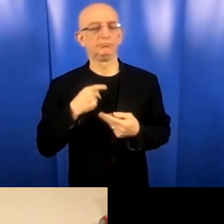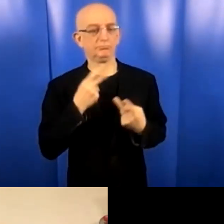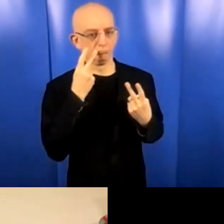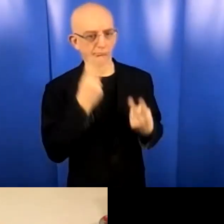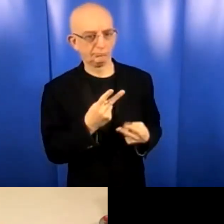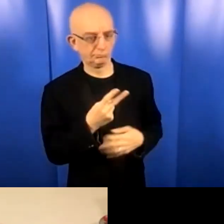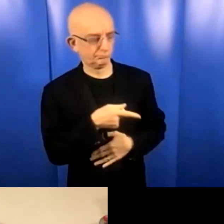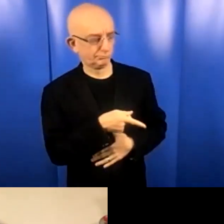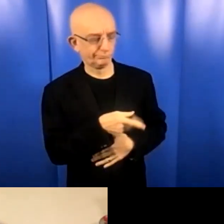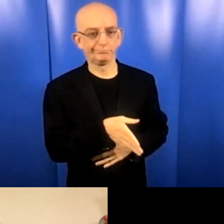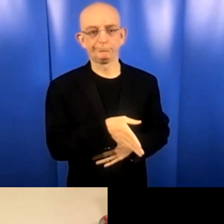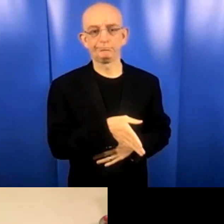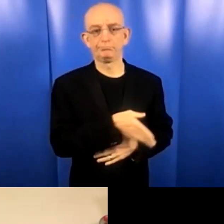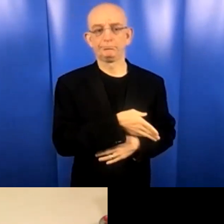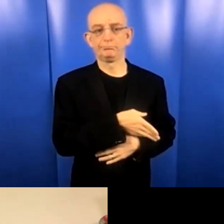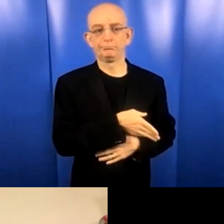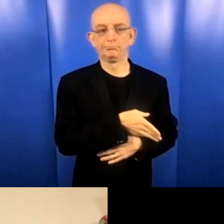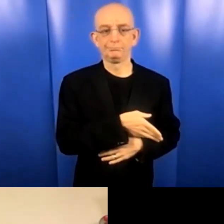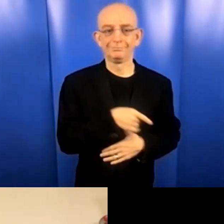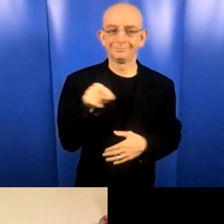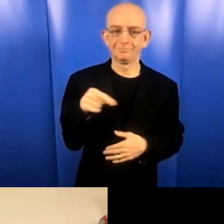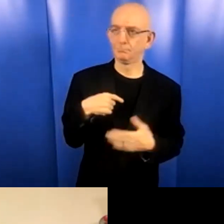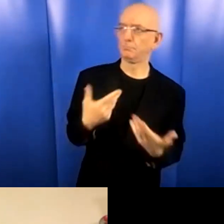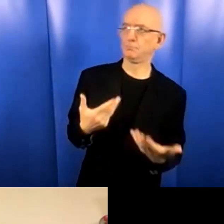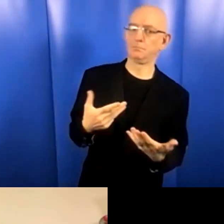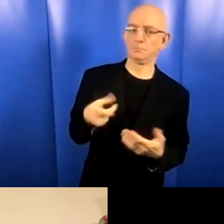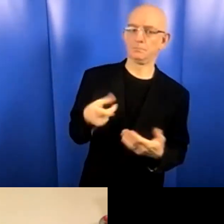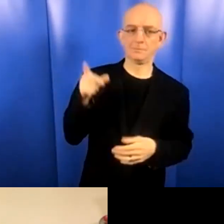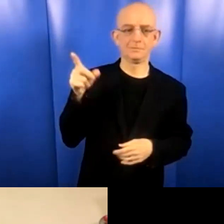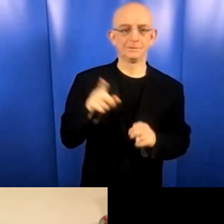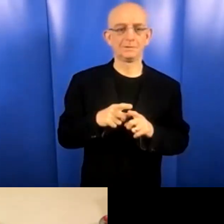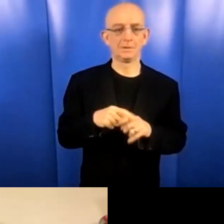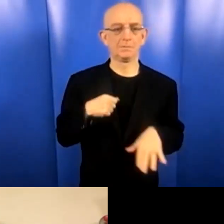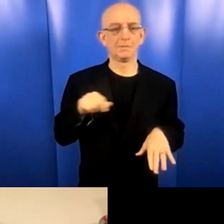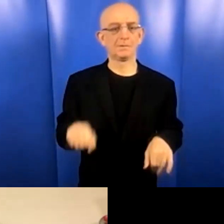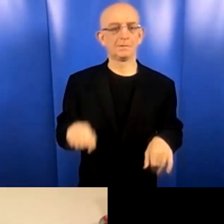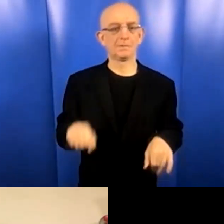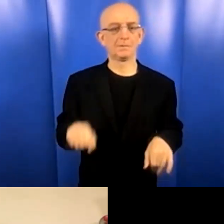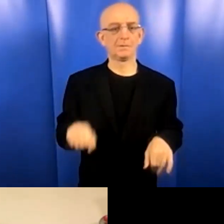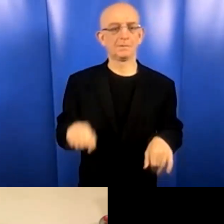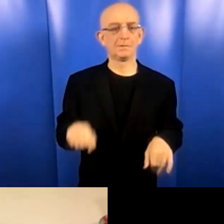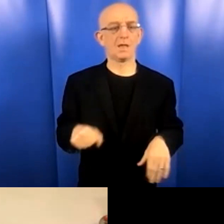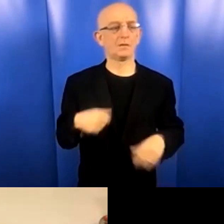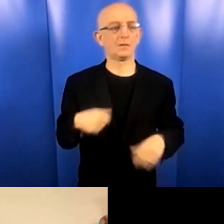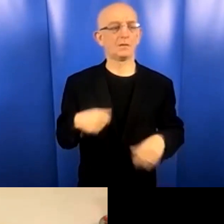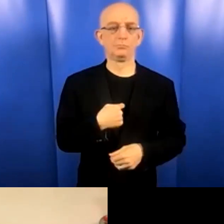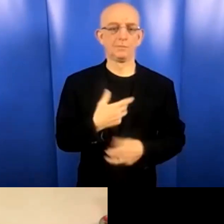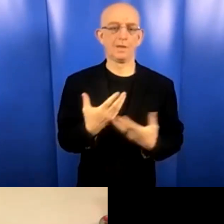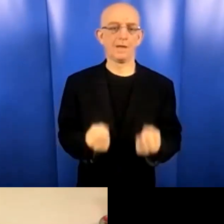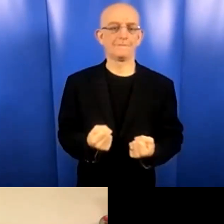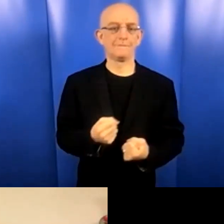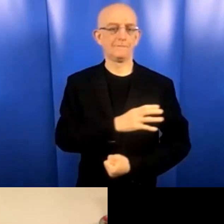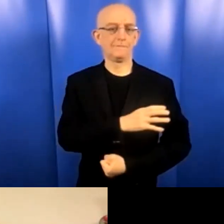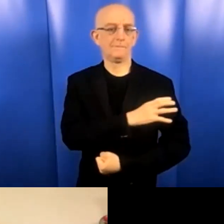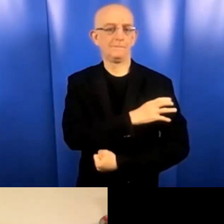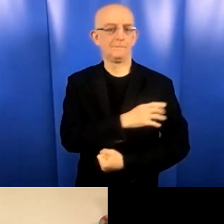comes to groups like multiple and intersecting identities, the use of power is